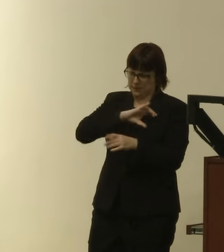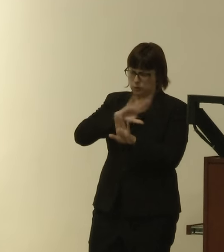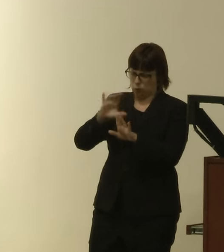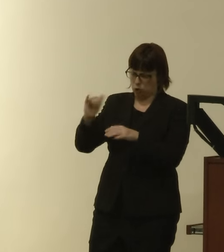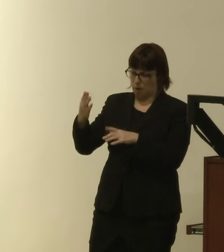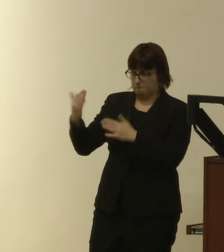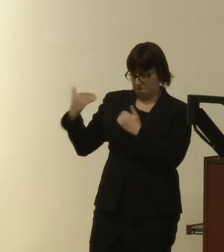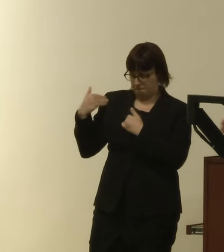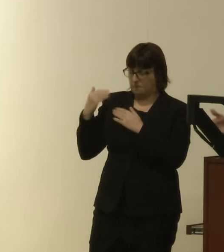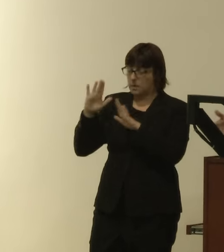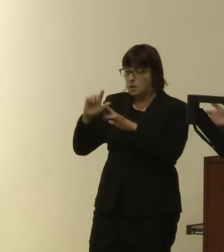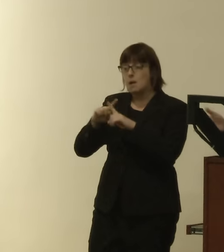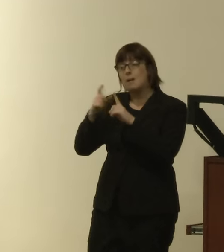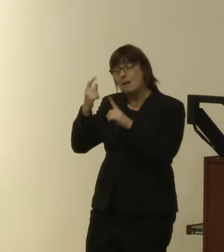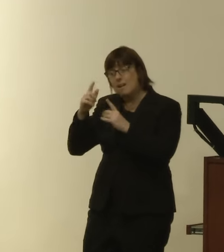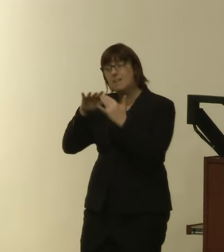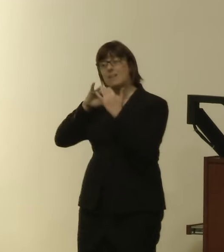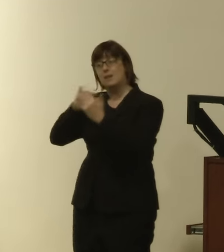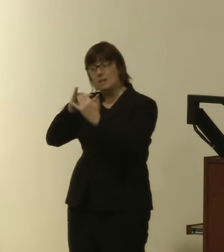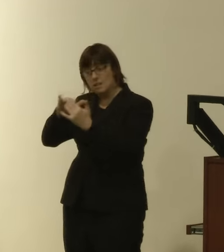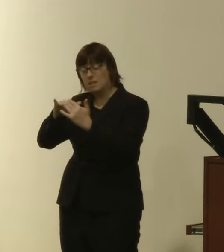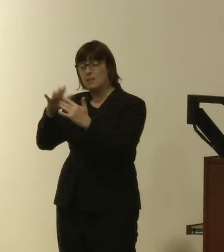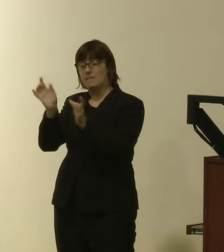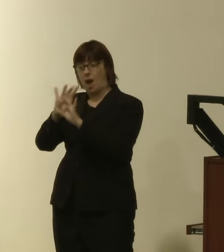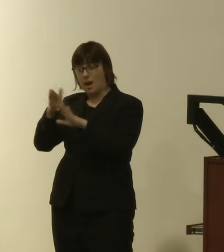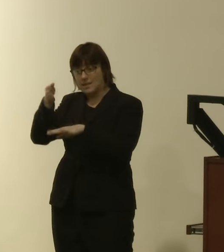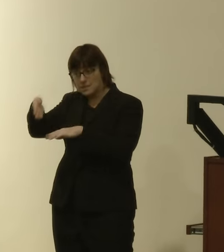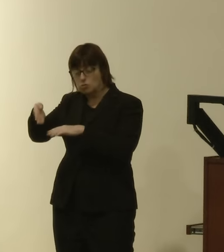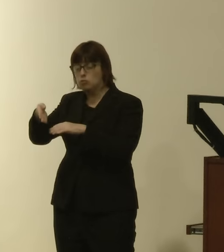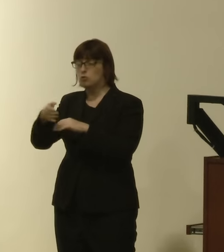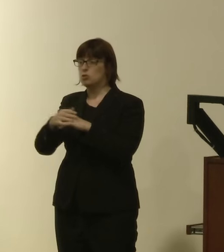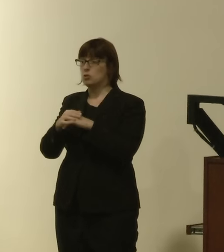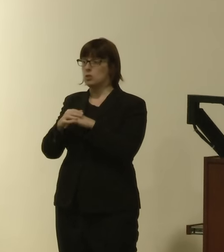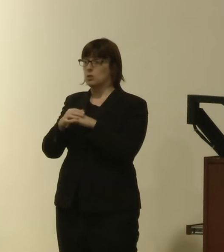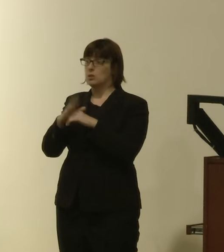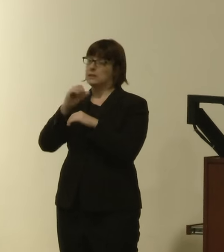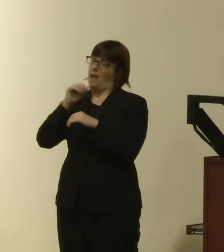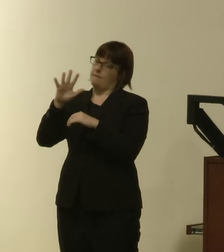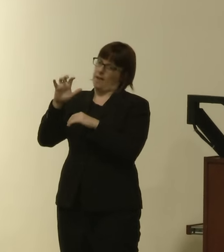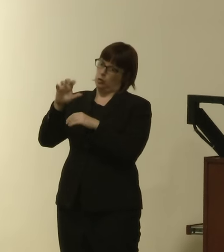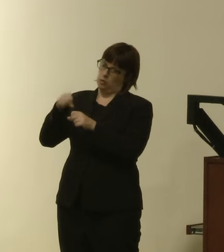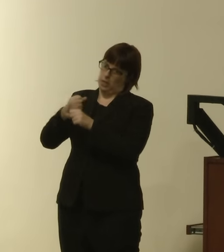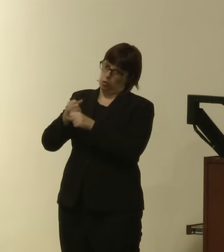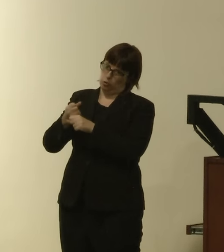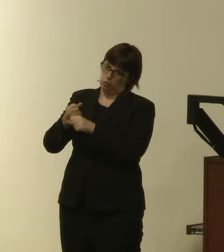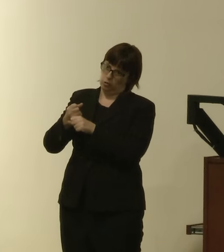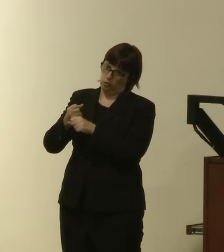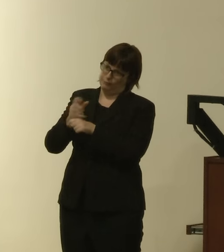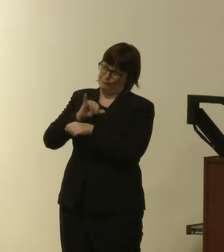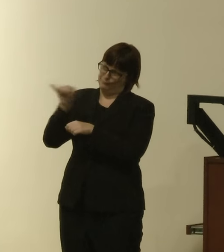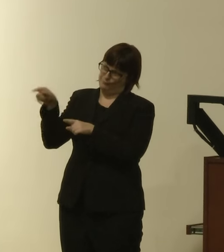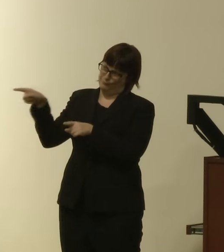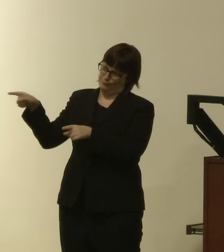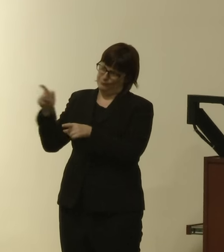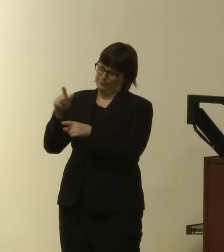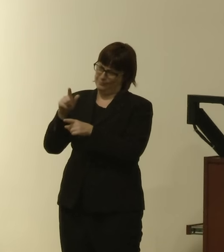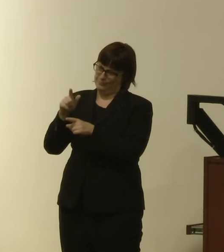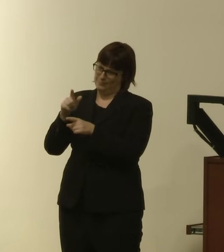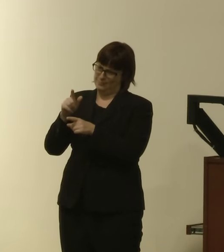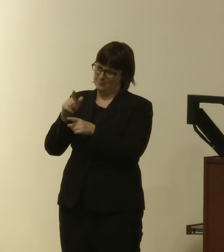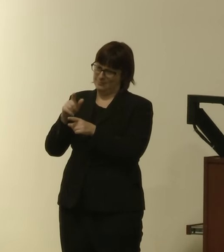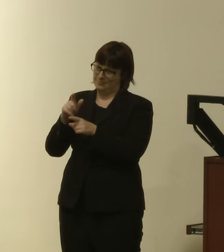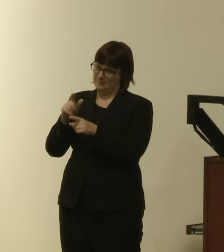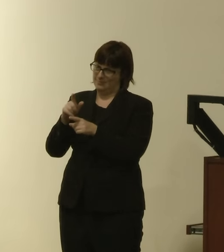another post-violence, although it's not the 500 years there.